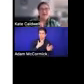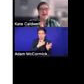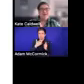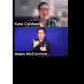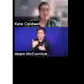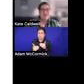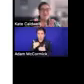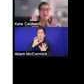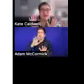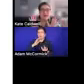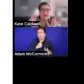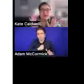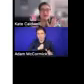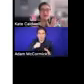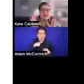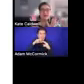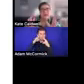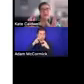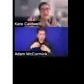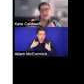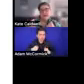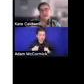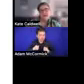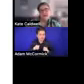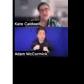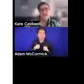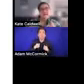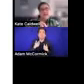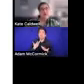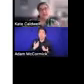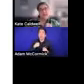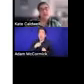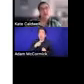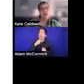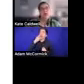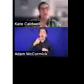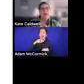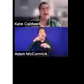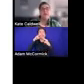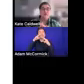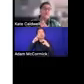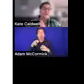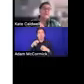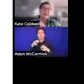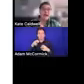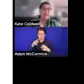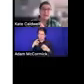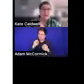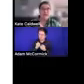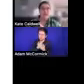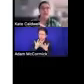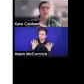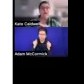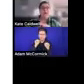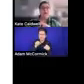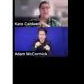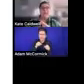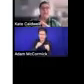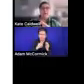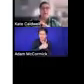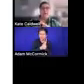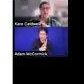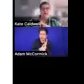transferable skills. But so you need to make an effort to center people whose voices have been